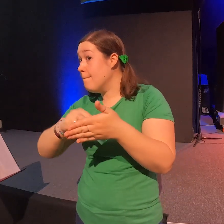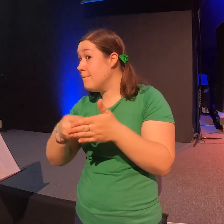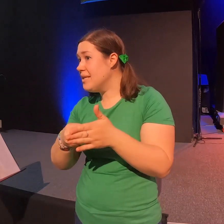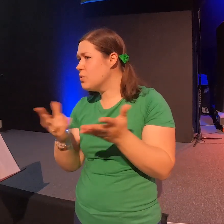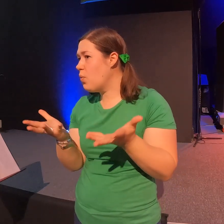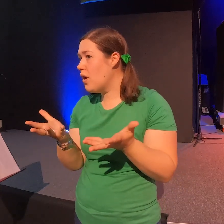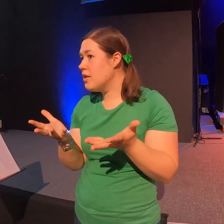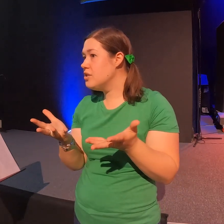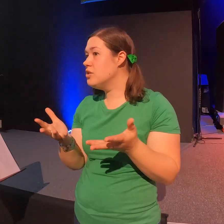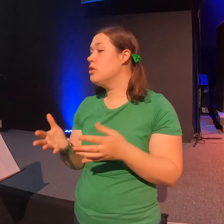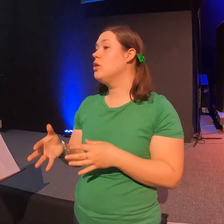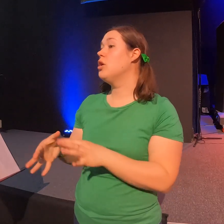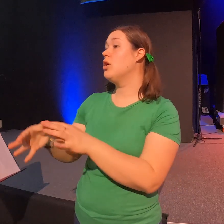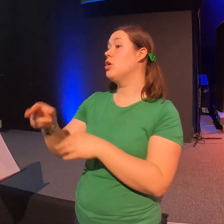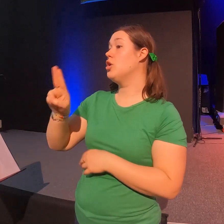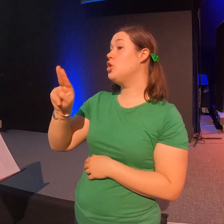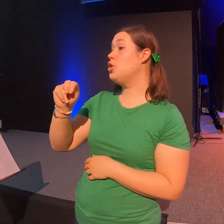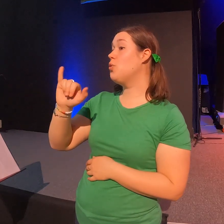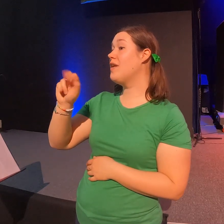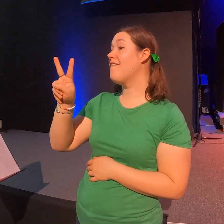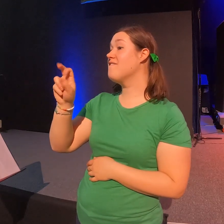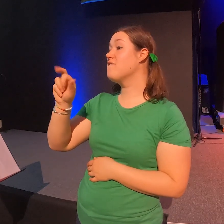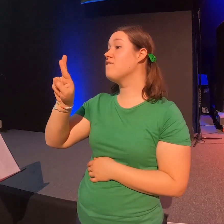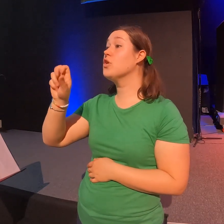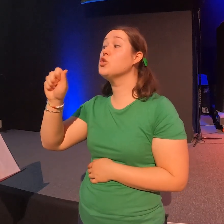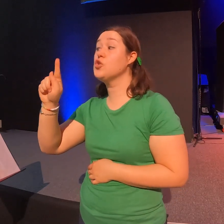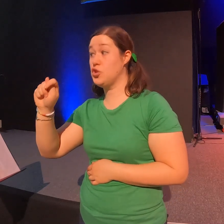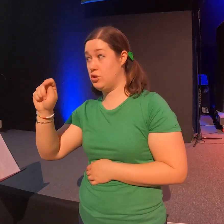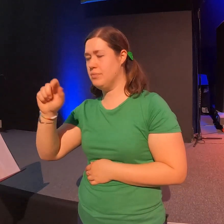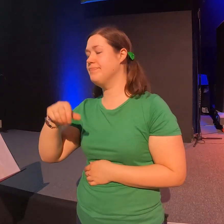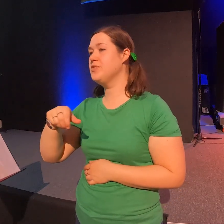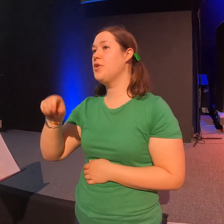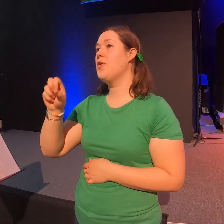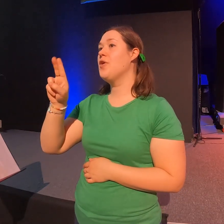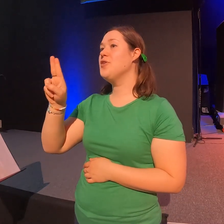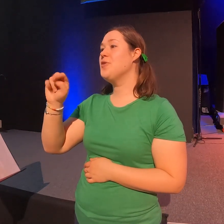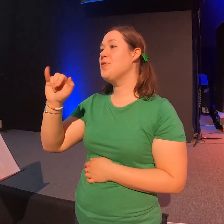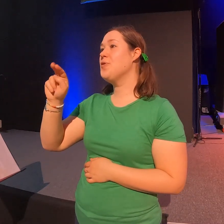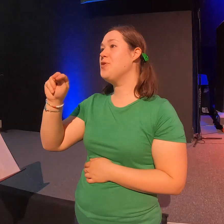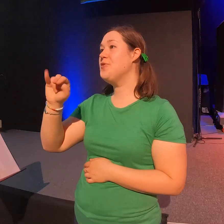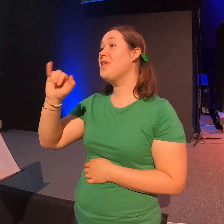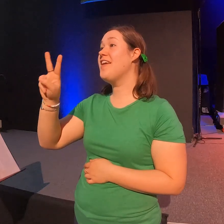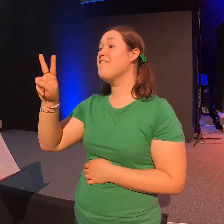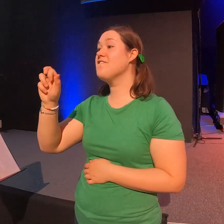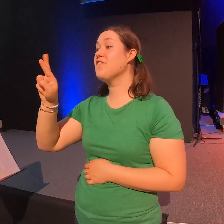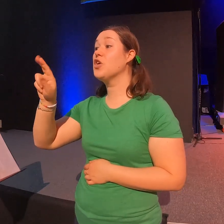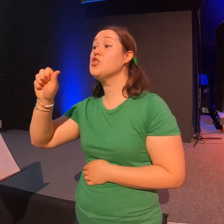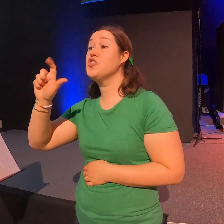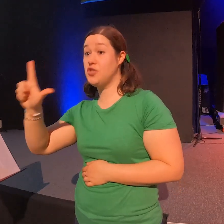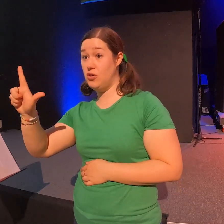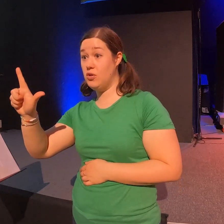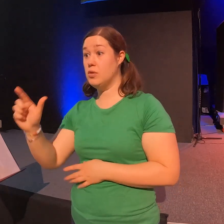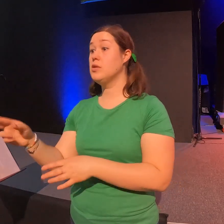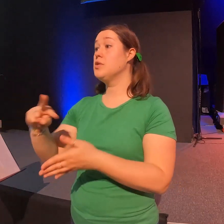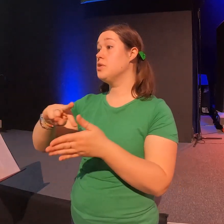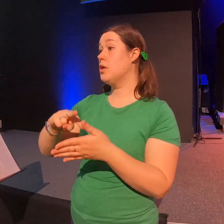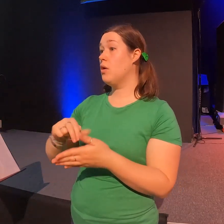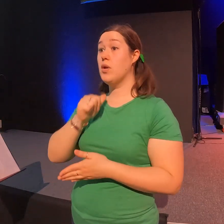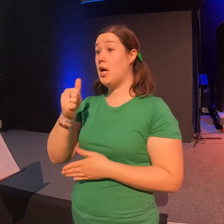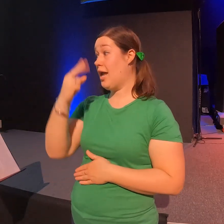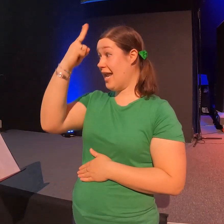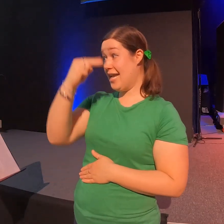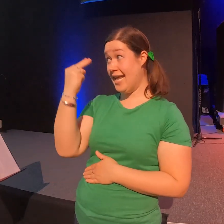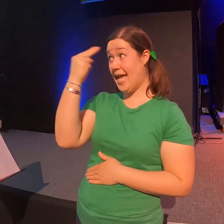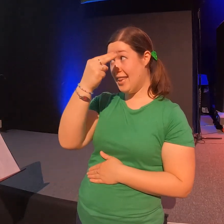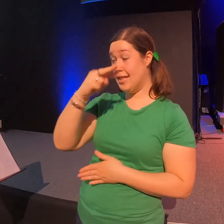we believe in the universal body of Jesus Christ, which includes Roman Catholics, but it includes Protestants, all kinds